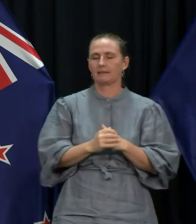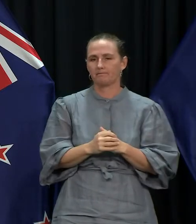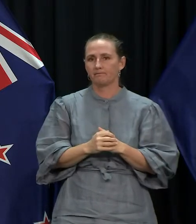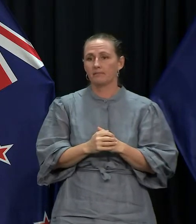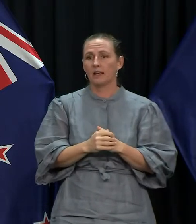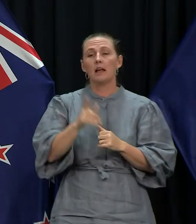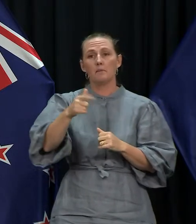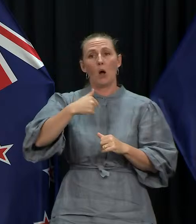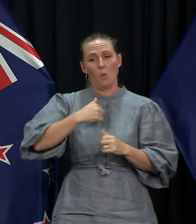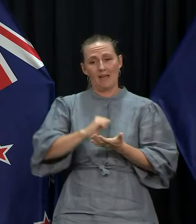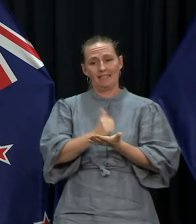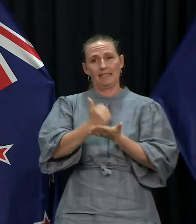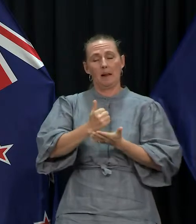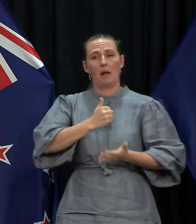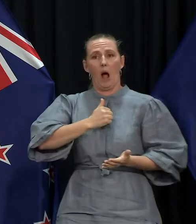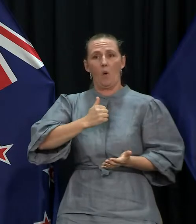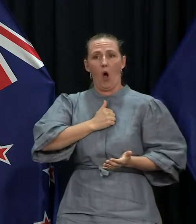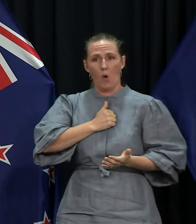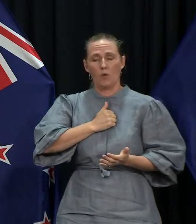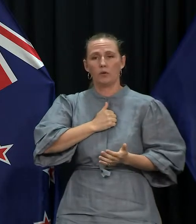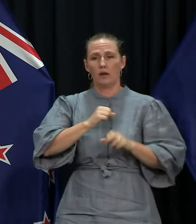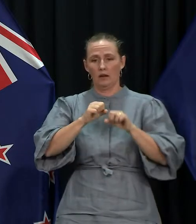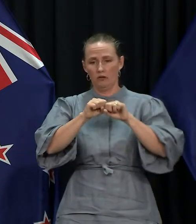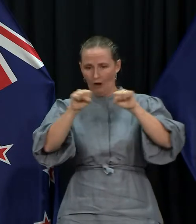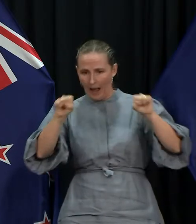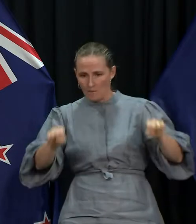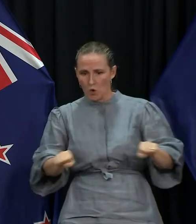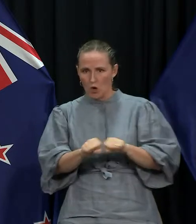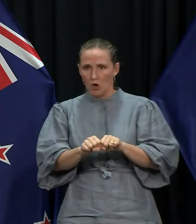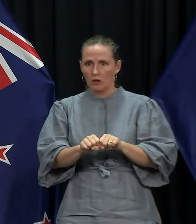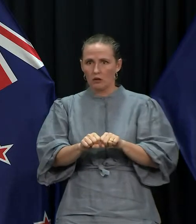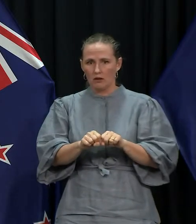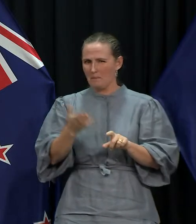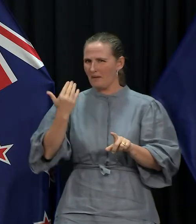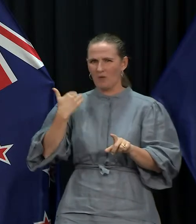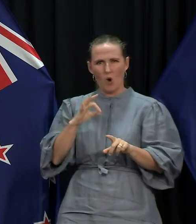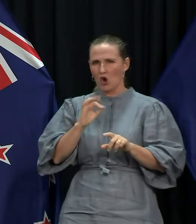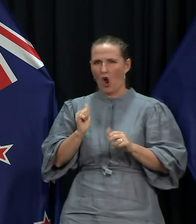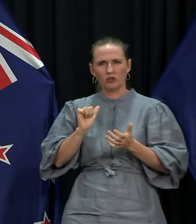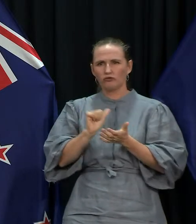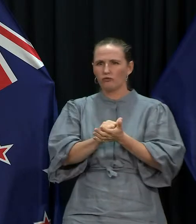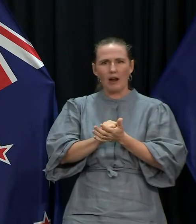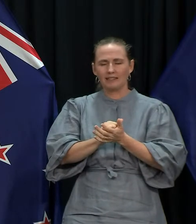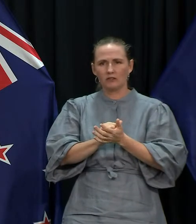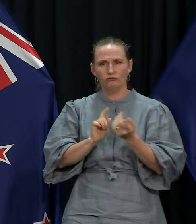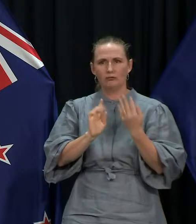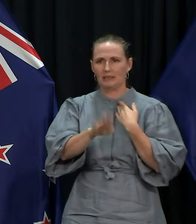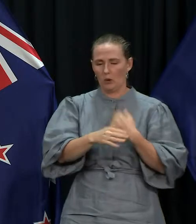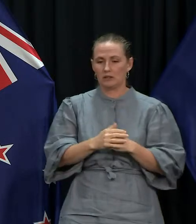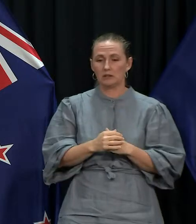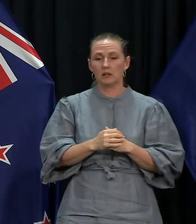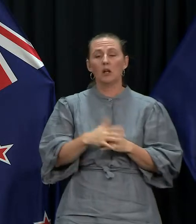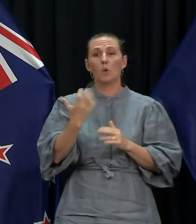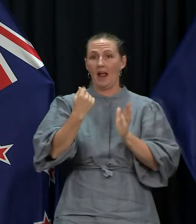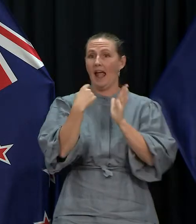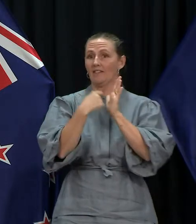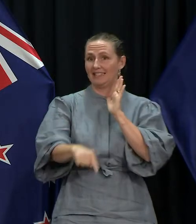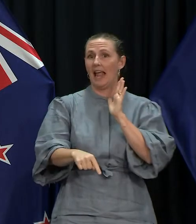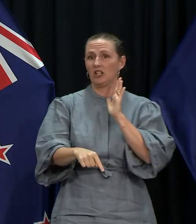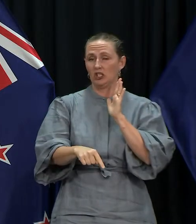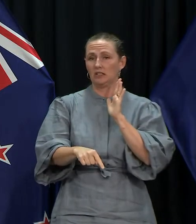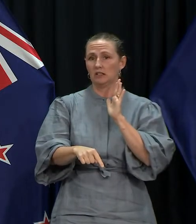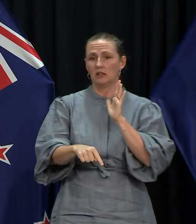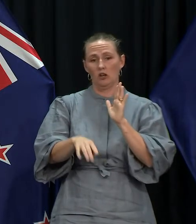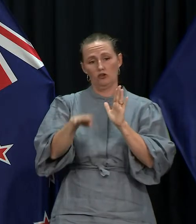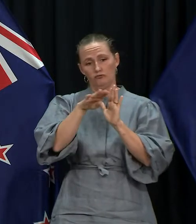framework to deal with scenarios where there has been an inadequate response. The fact that we have moved on a sanctions regime for Russia, and now